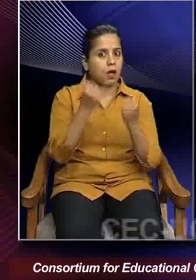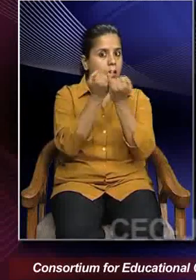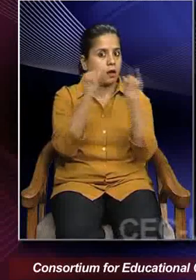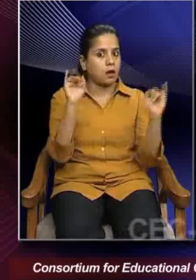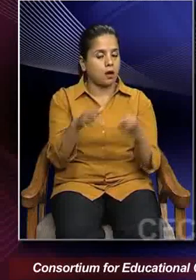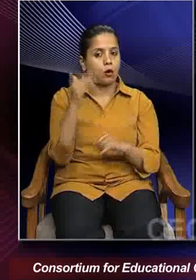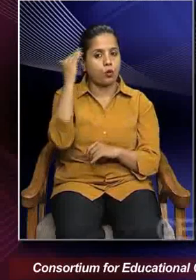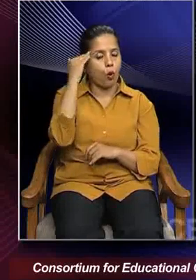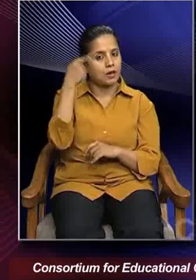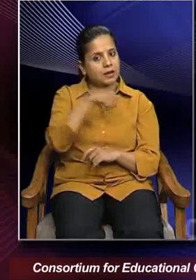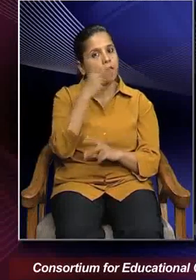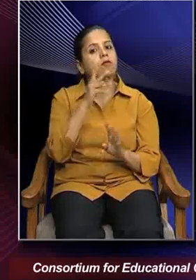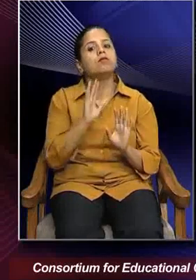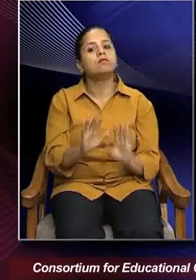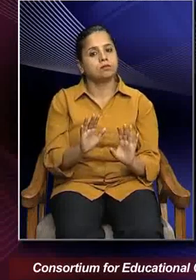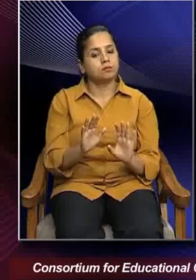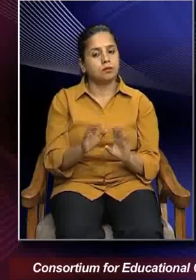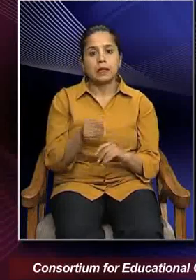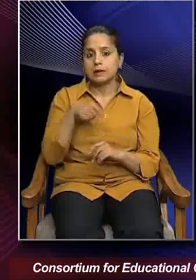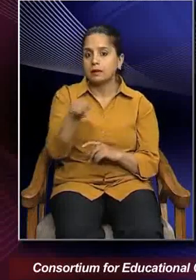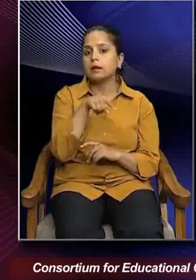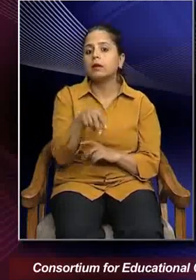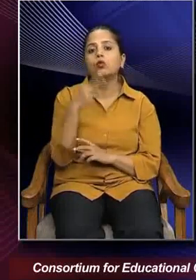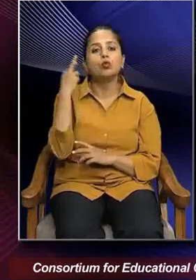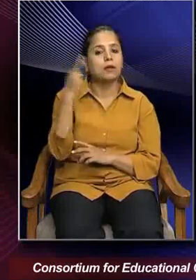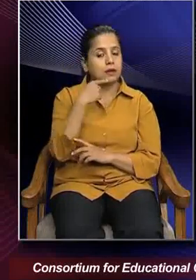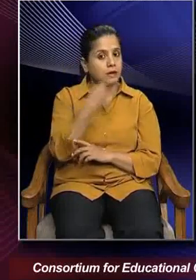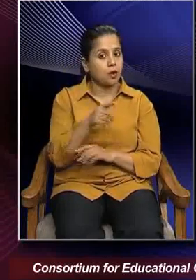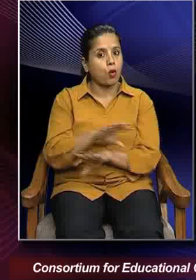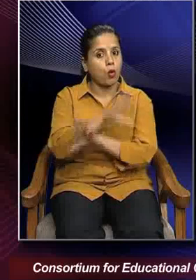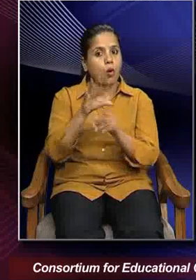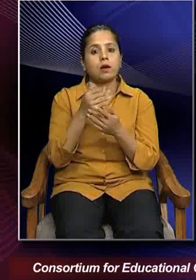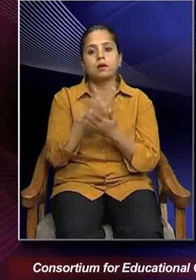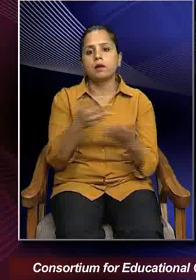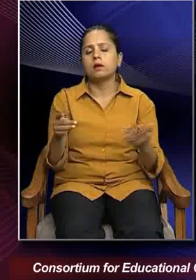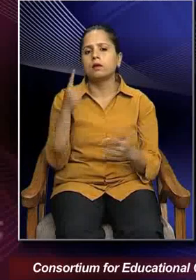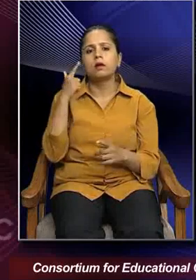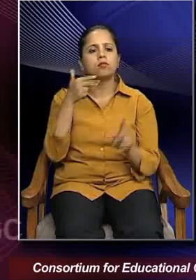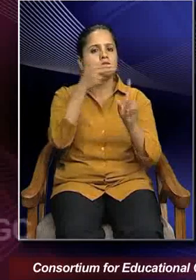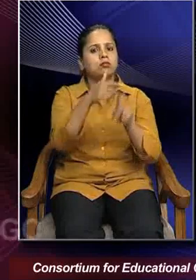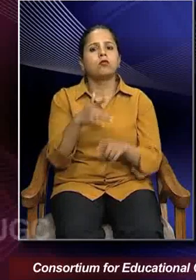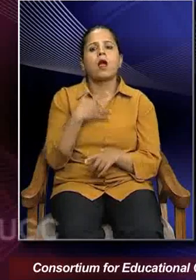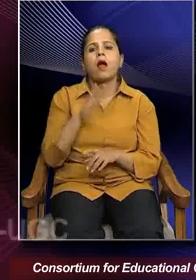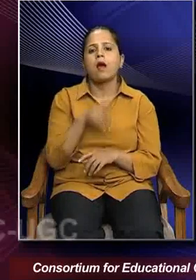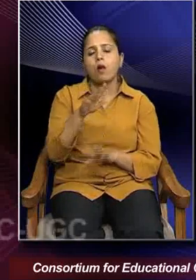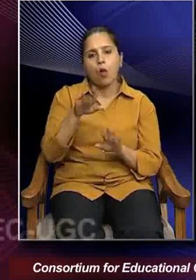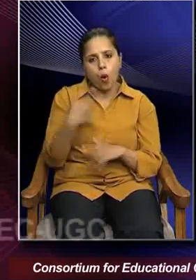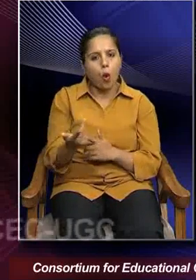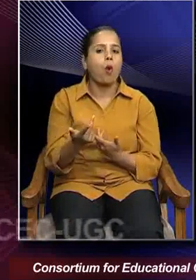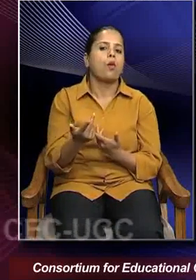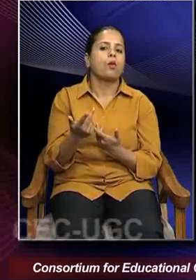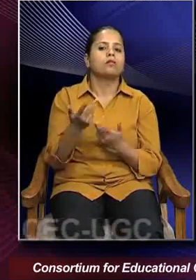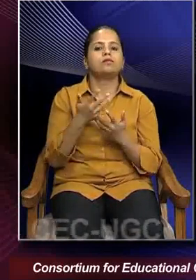the knowledge itself. So, all the things, they are considered, or you can say they are